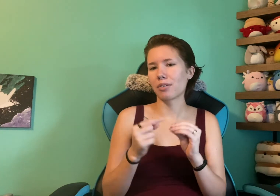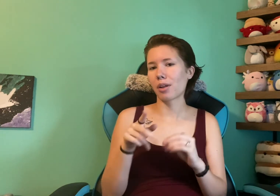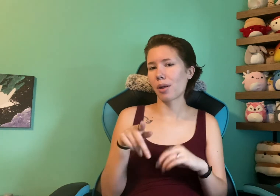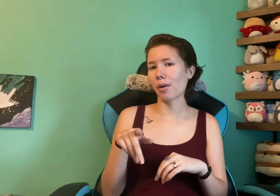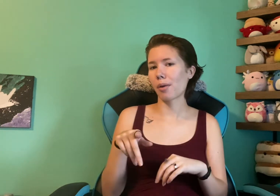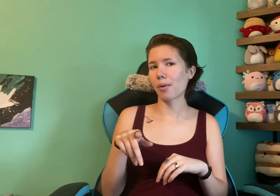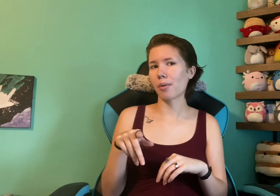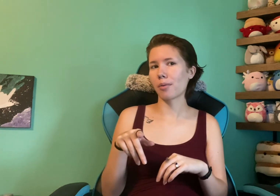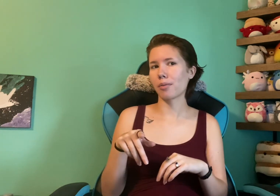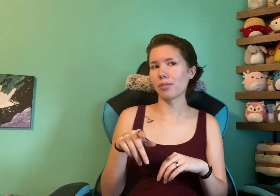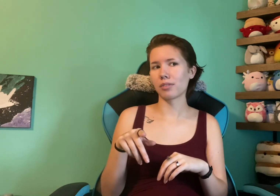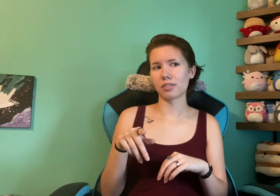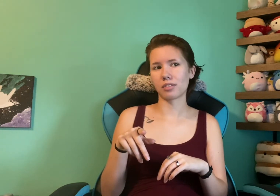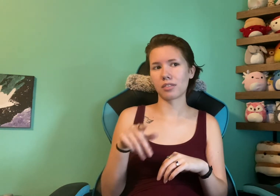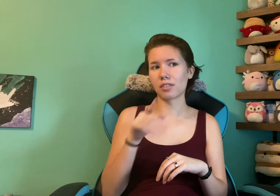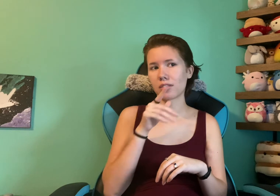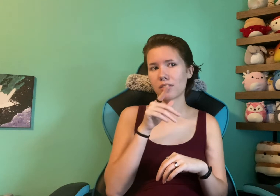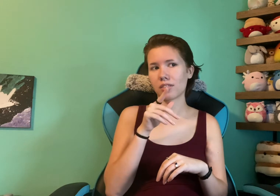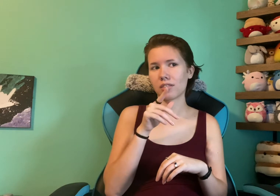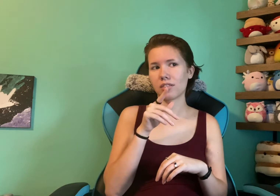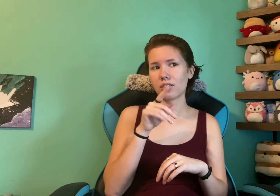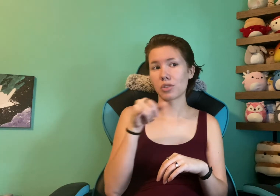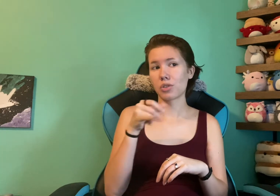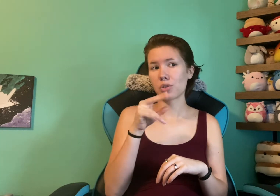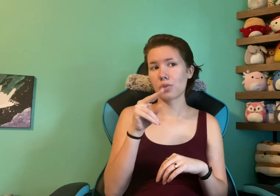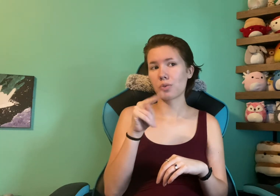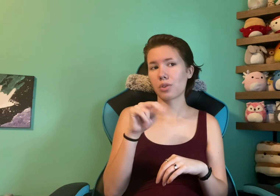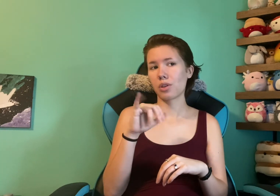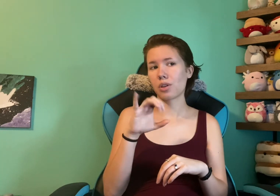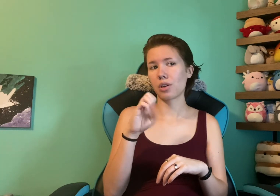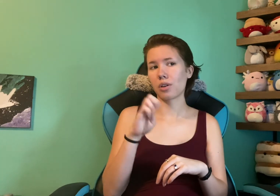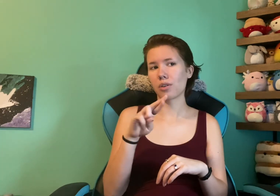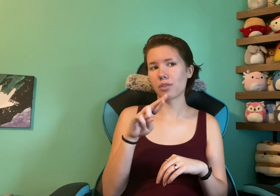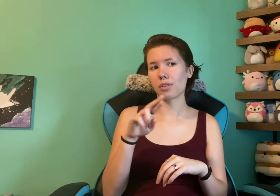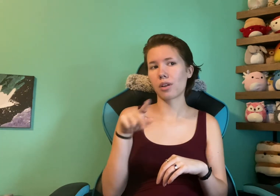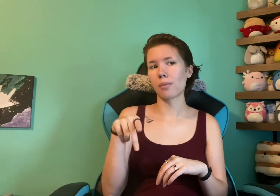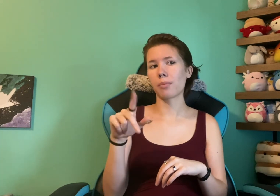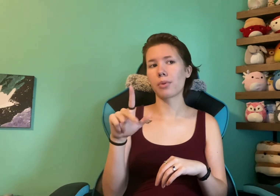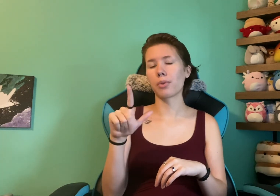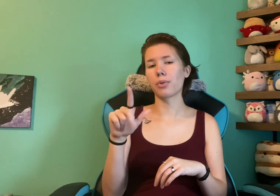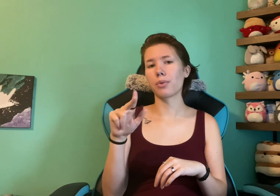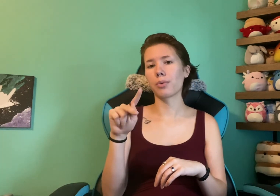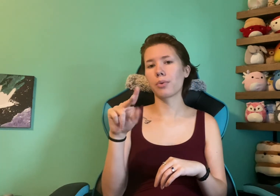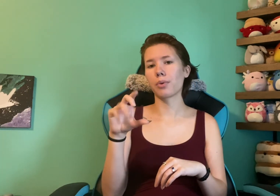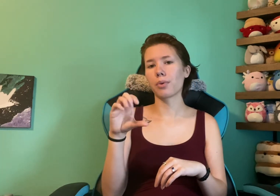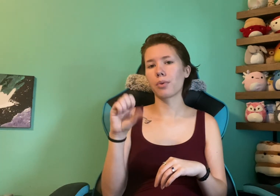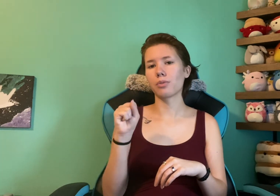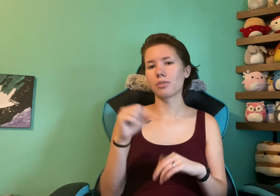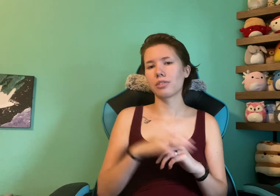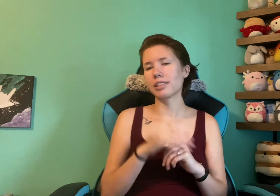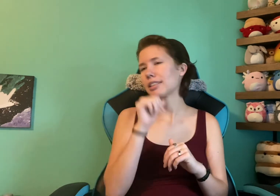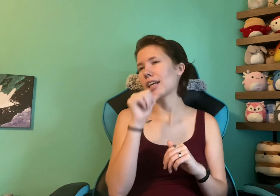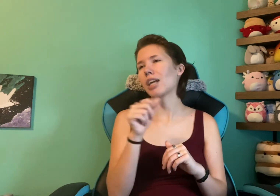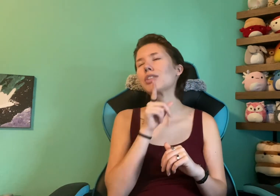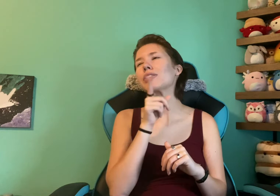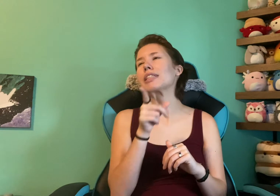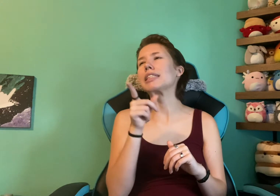that they're significant in history of the early solar system. So we'll come back to those when we talk about comets and other